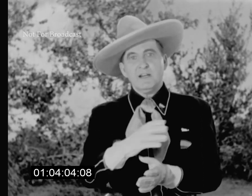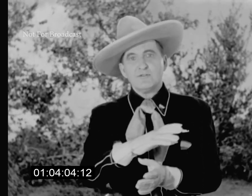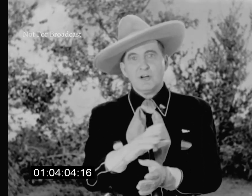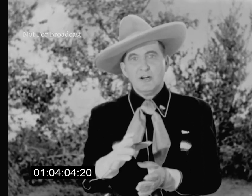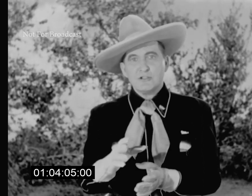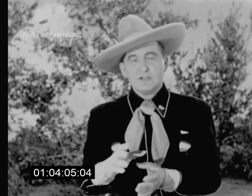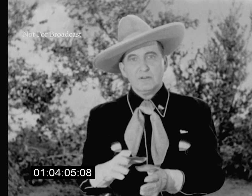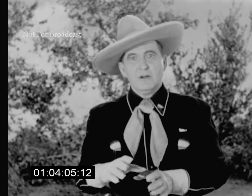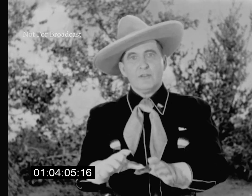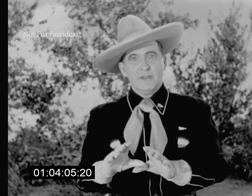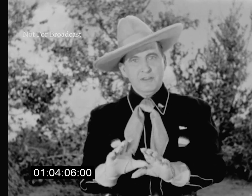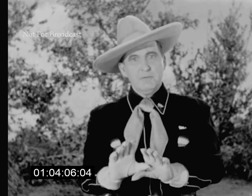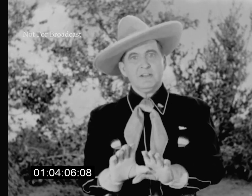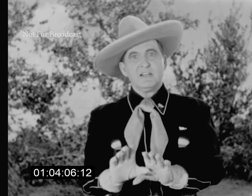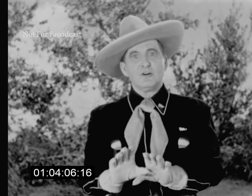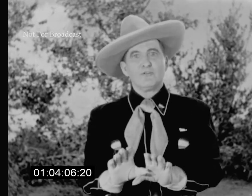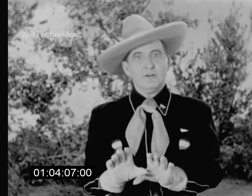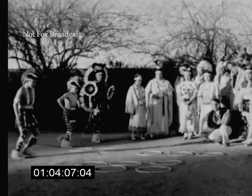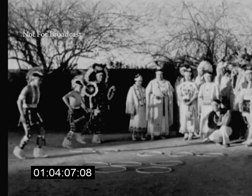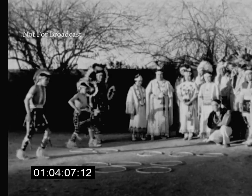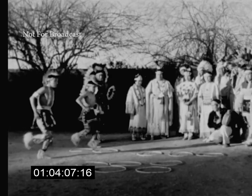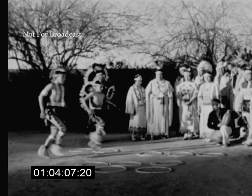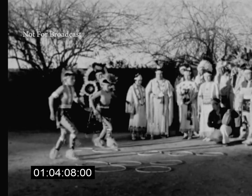have charge, then the men take over.